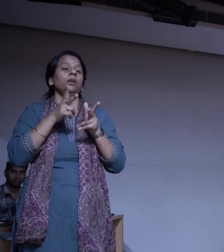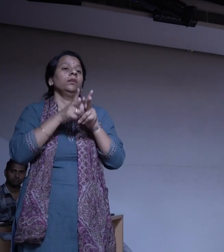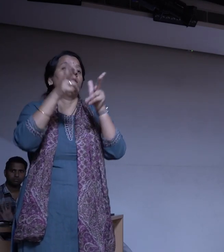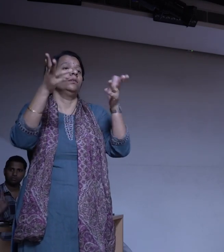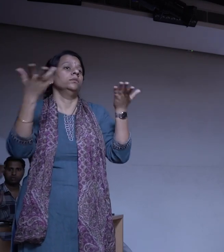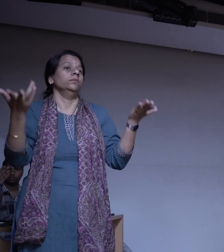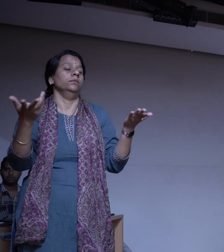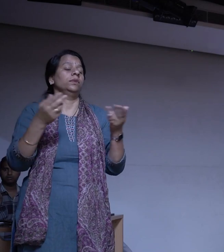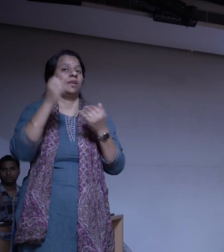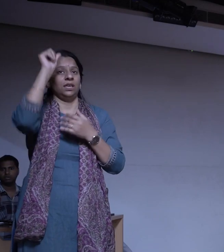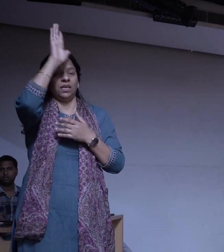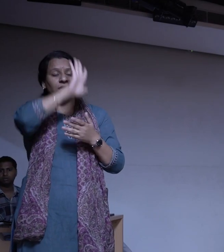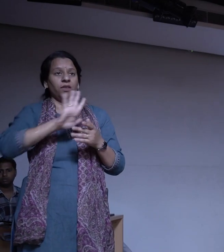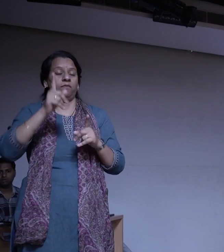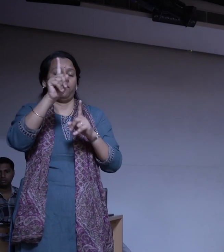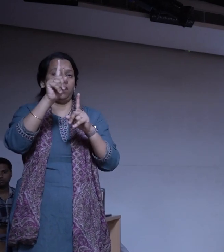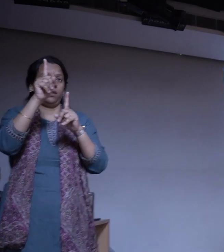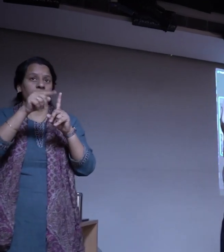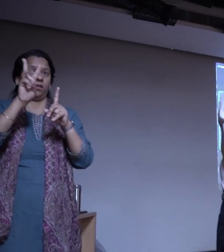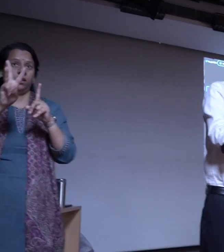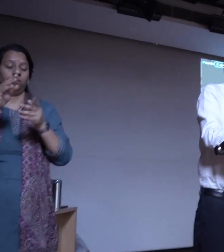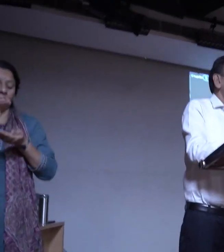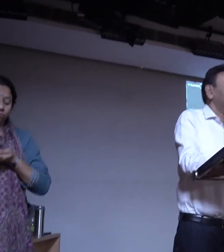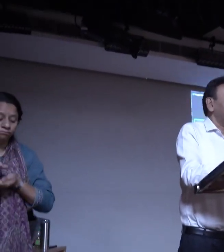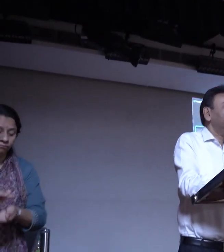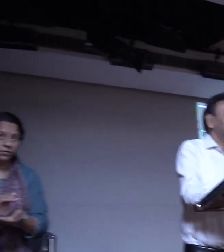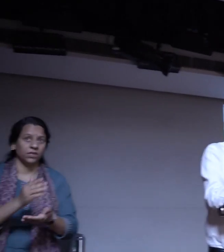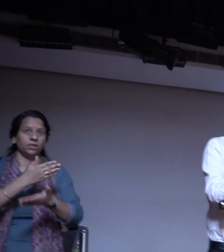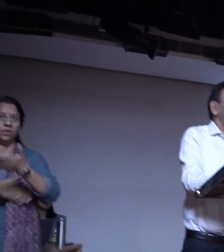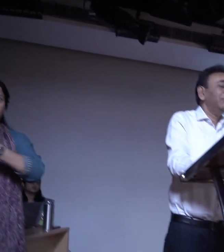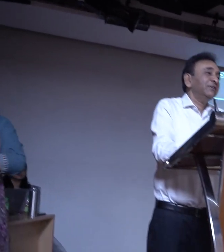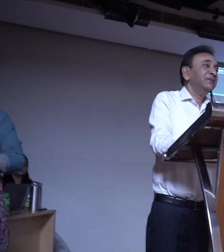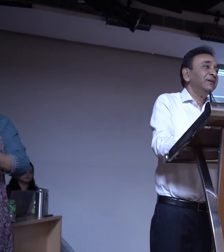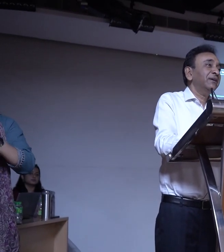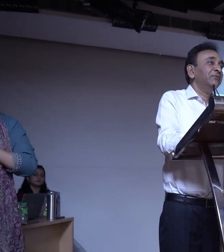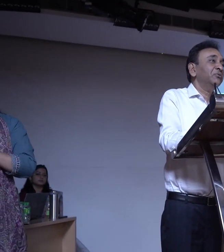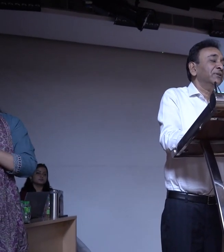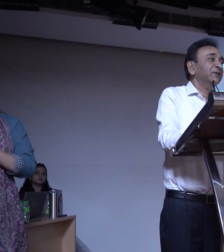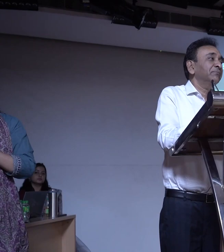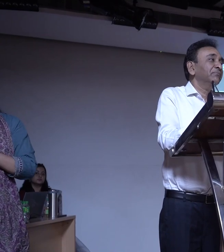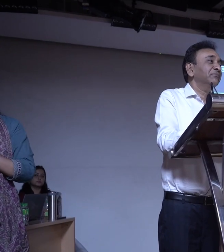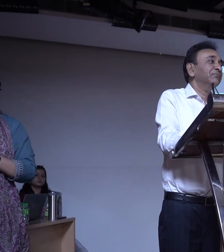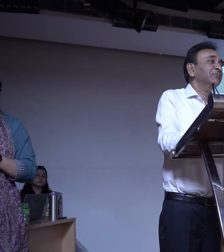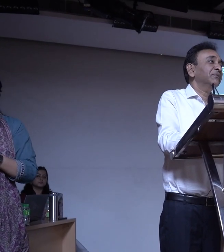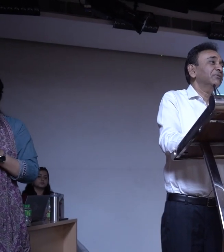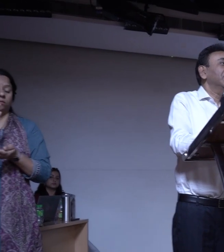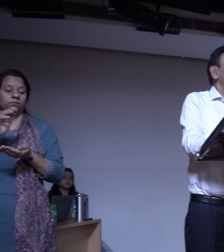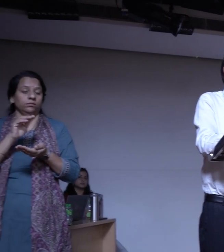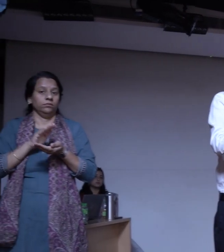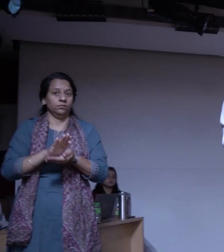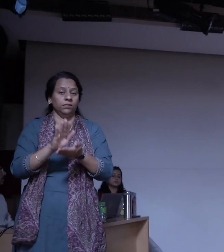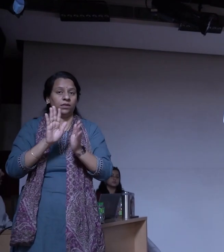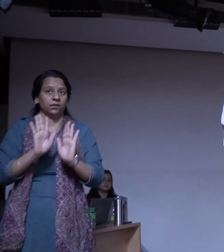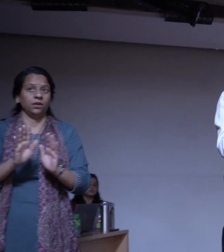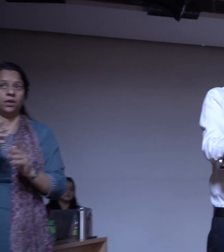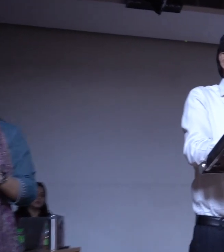that in India oneir disabilities are at child birth at at Birth basically one3 are at during the